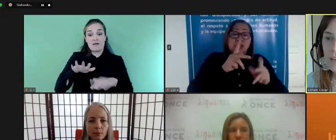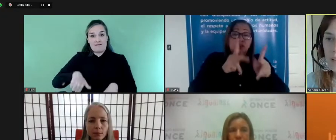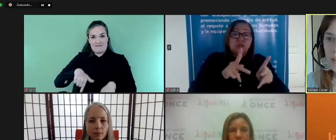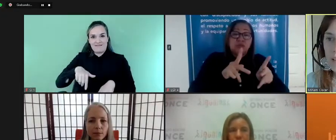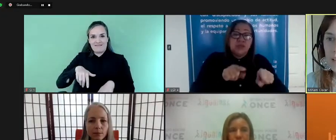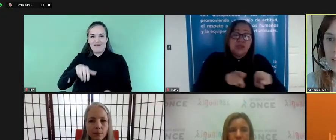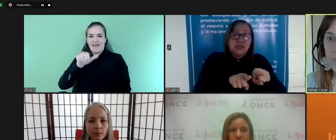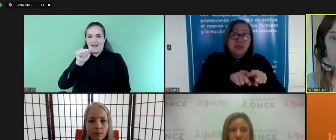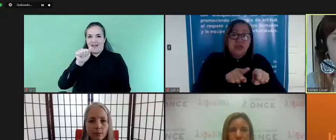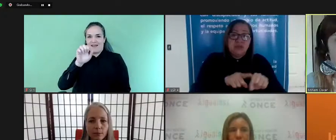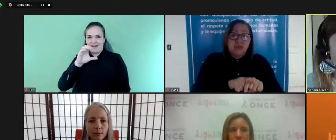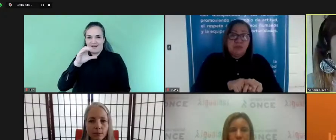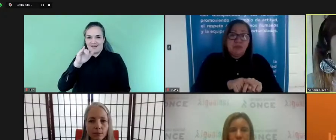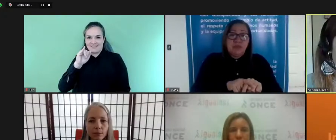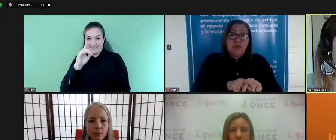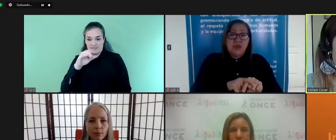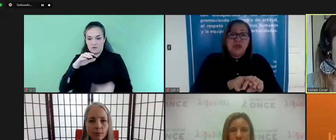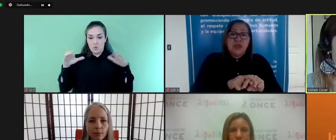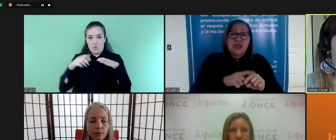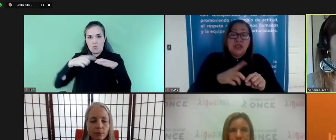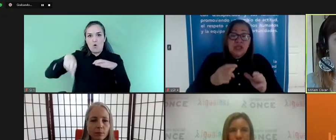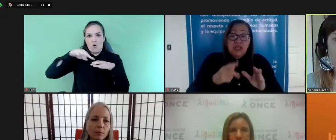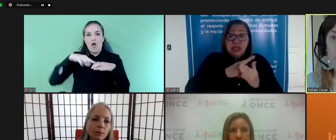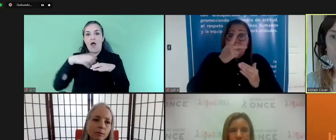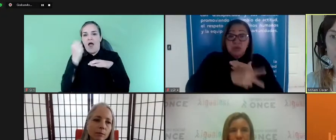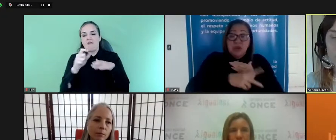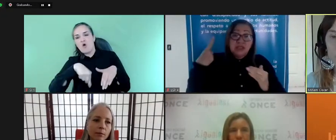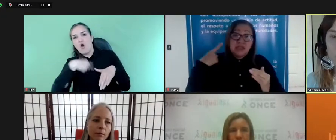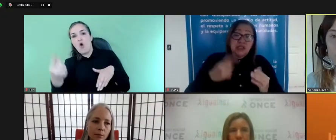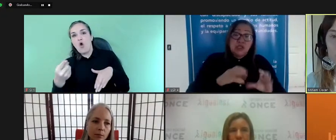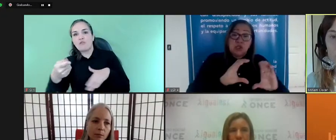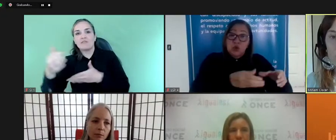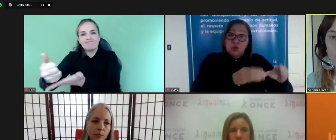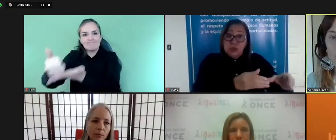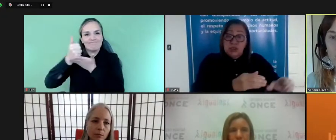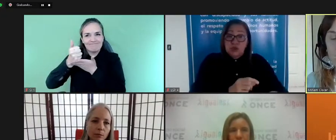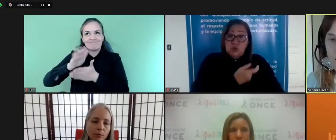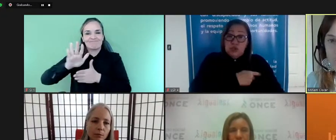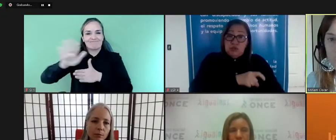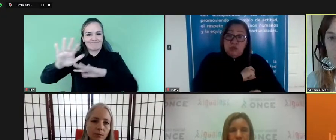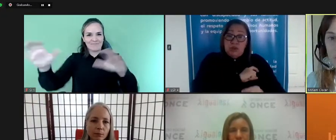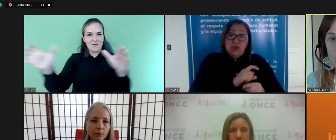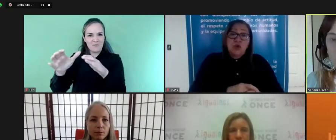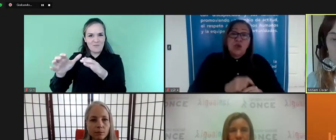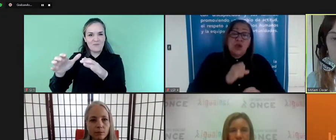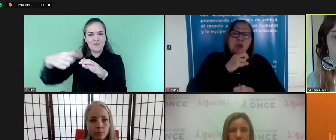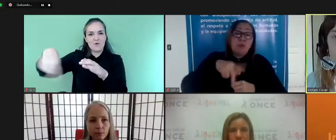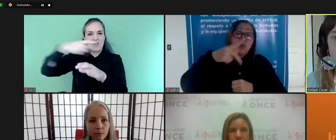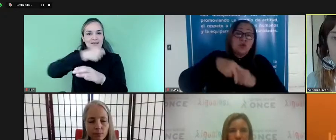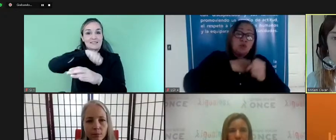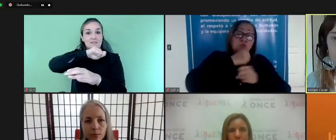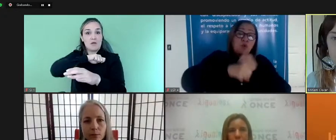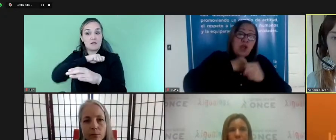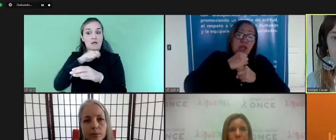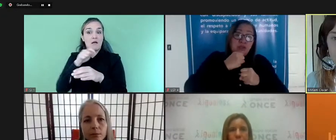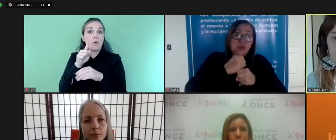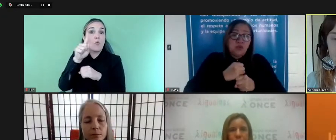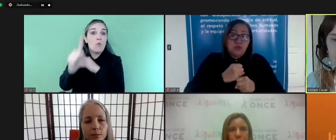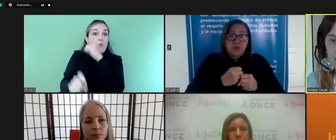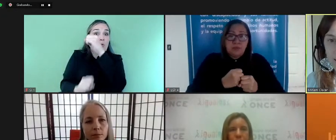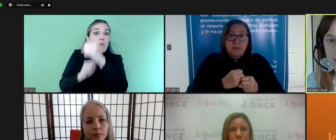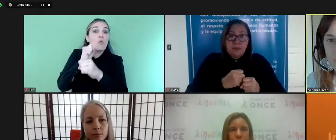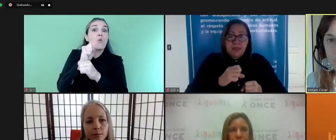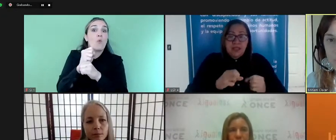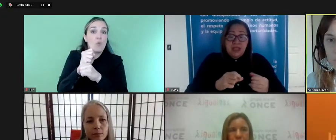besides the agency institutes we have the directing plan for the inter spanish corporation and next